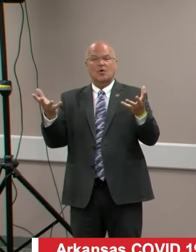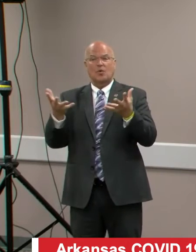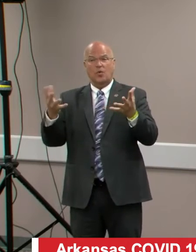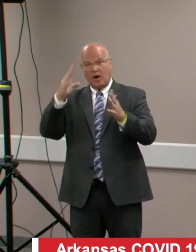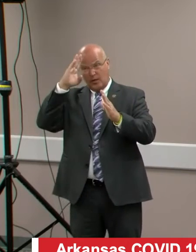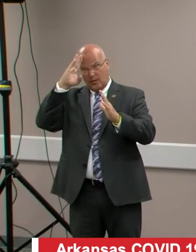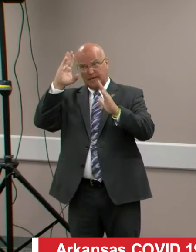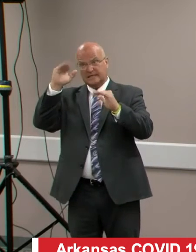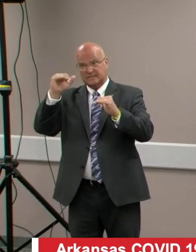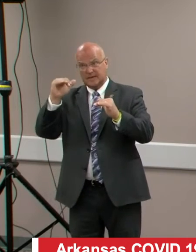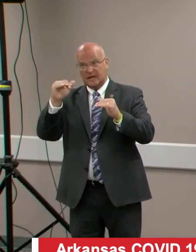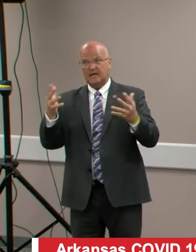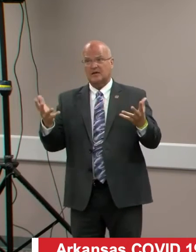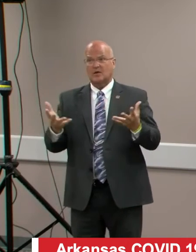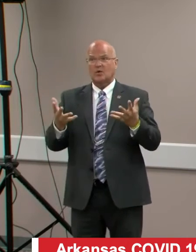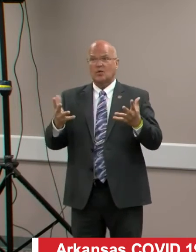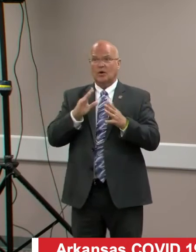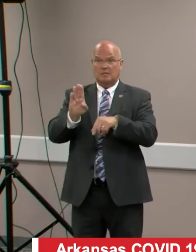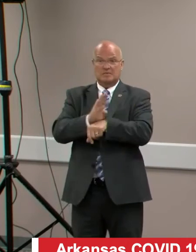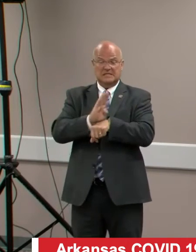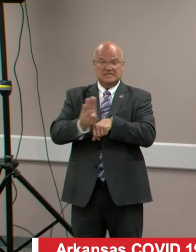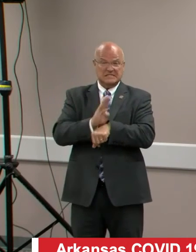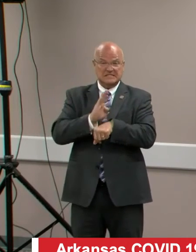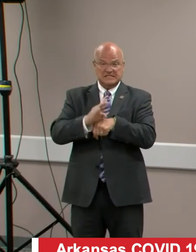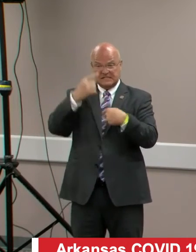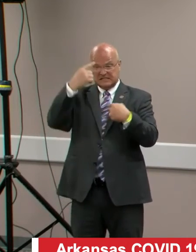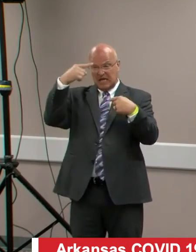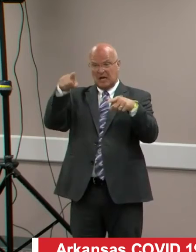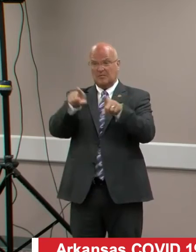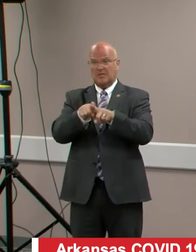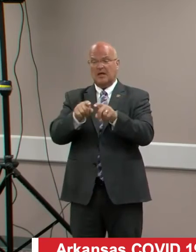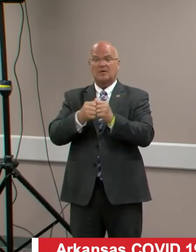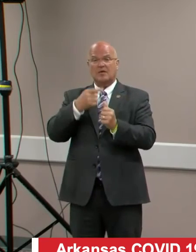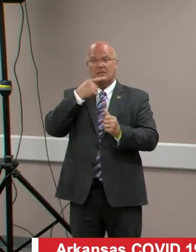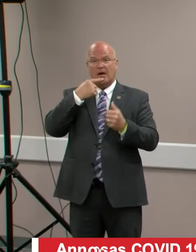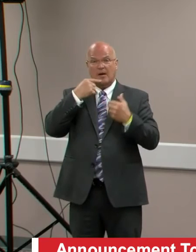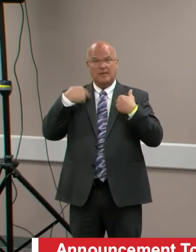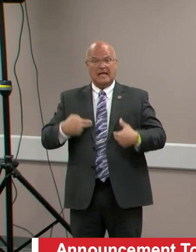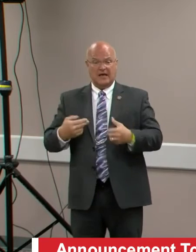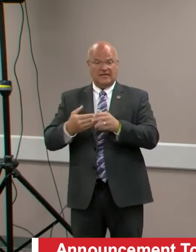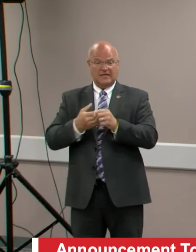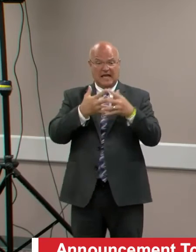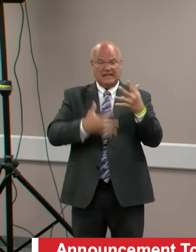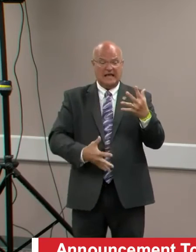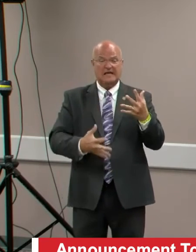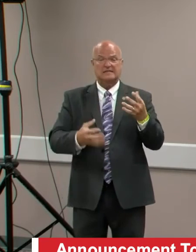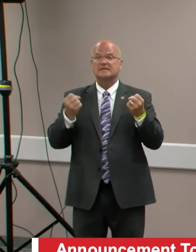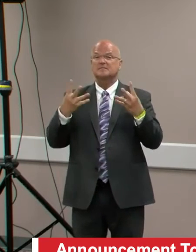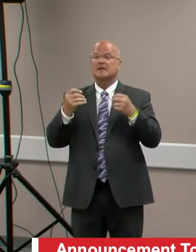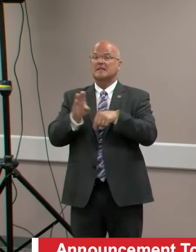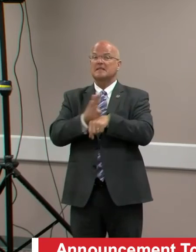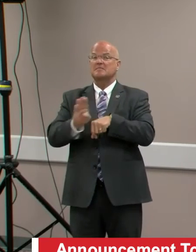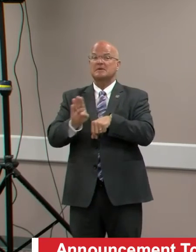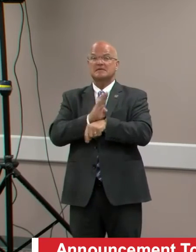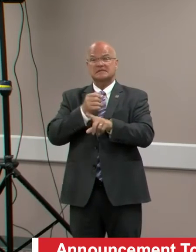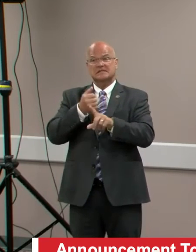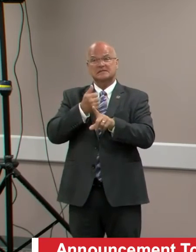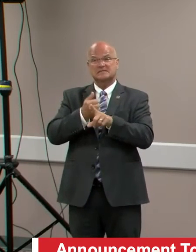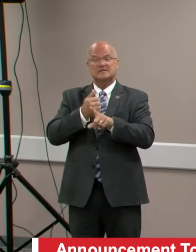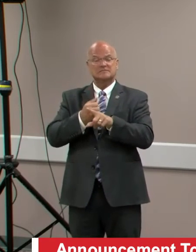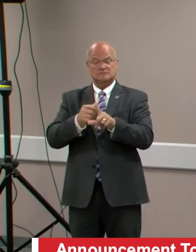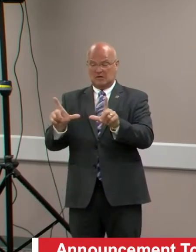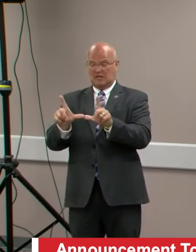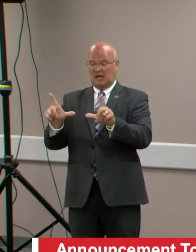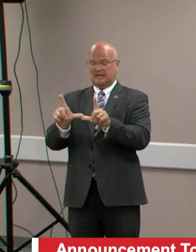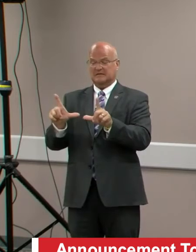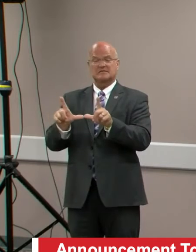we expect in terms of businesses and compliance with the public health guidelines, many of the businesses are